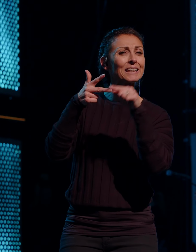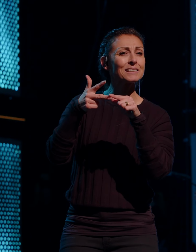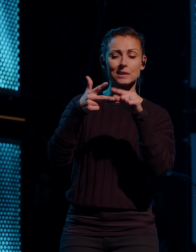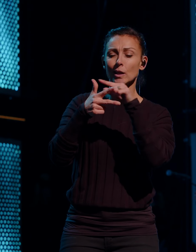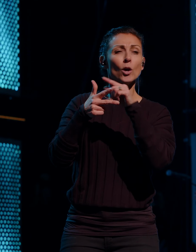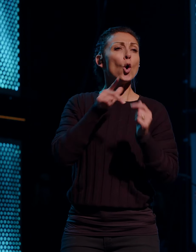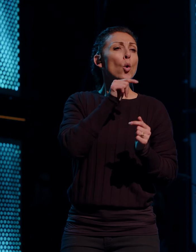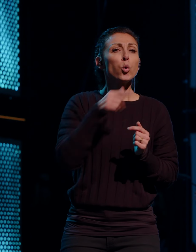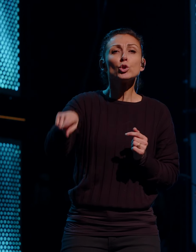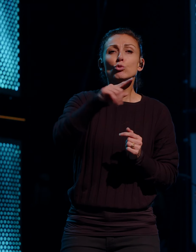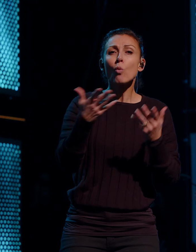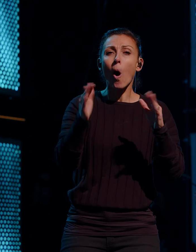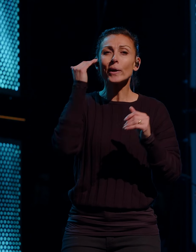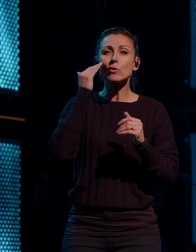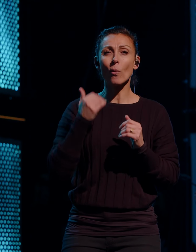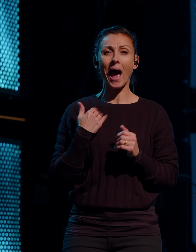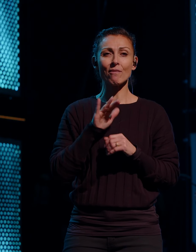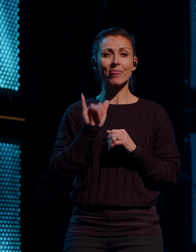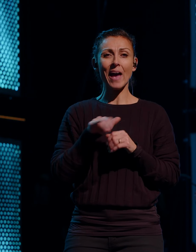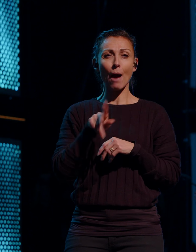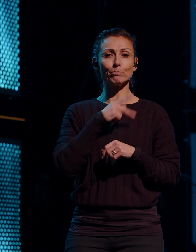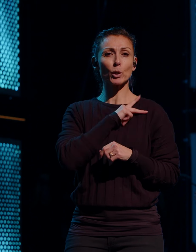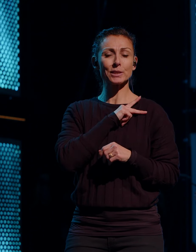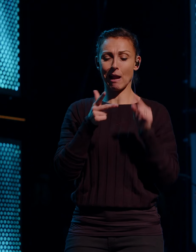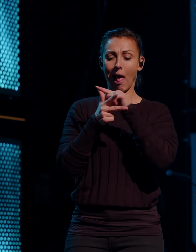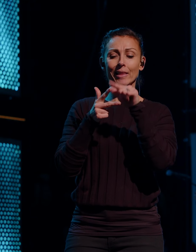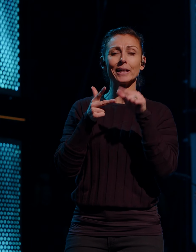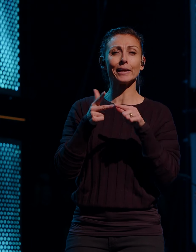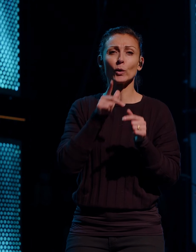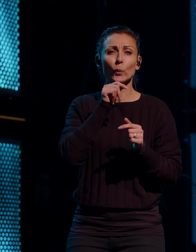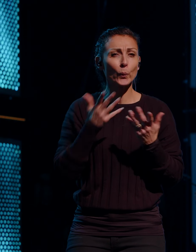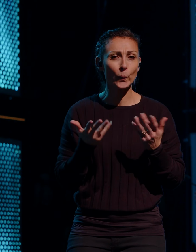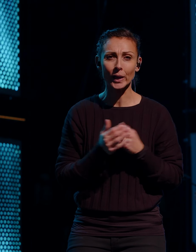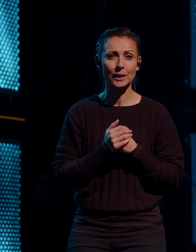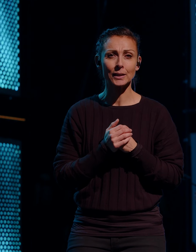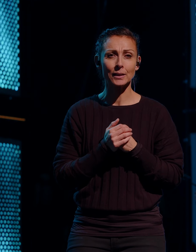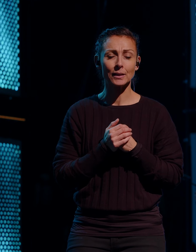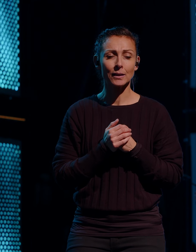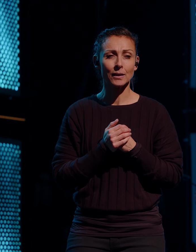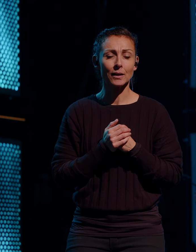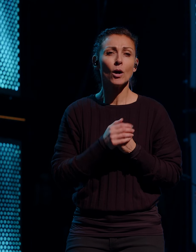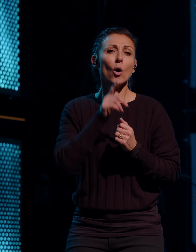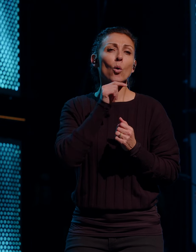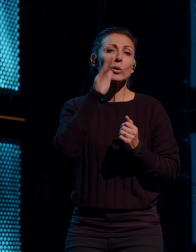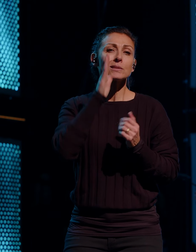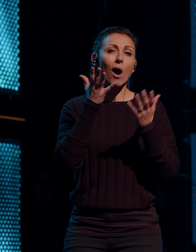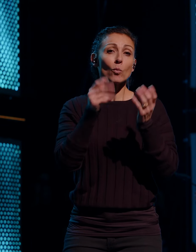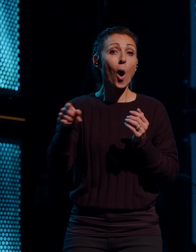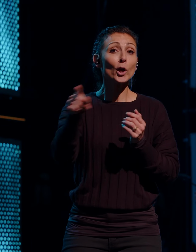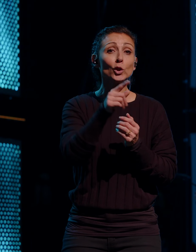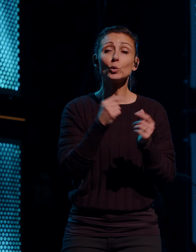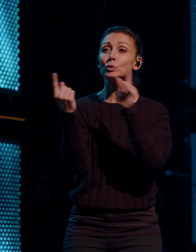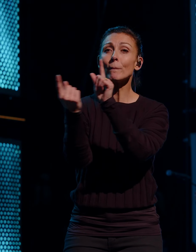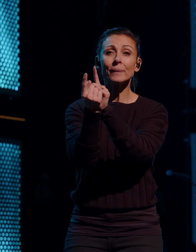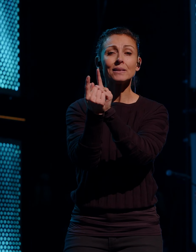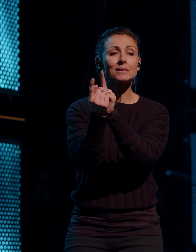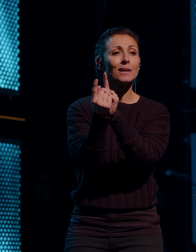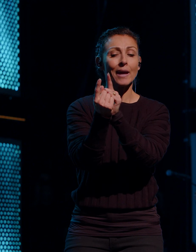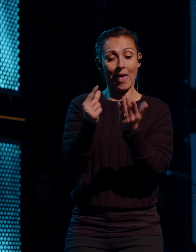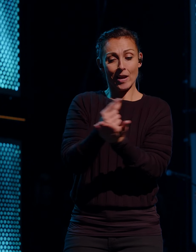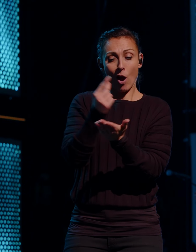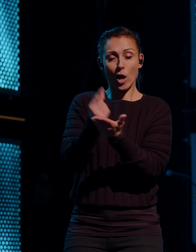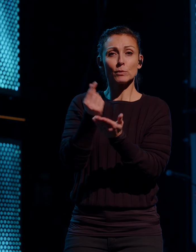the oppressed people in your life? Who are the jailers, the blue-collared indifferent people? Who does God want you to share the gospel with? And